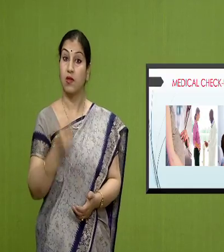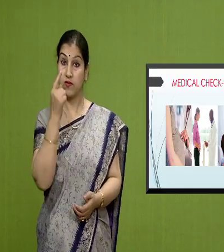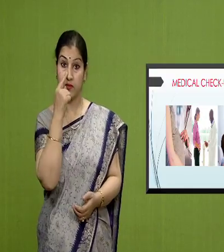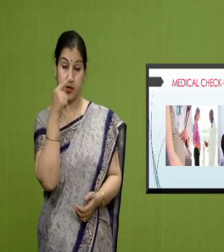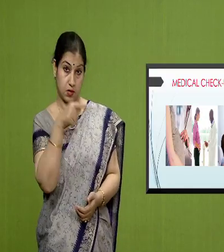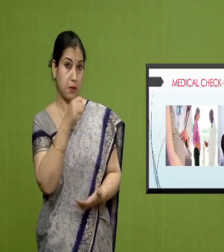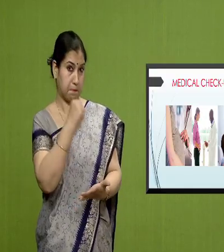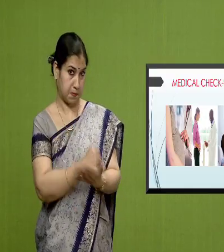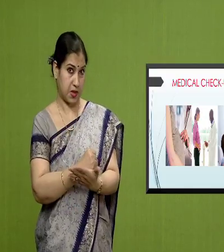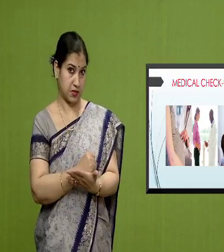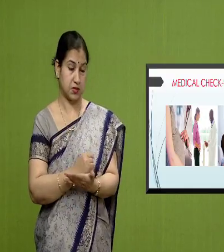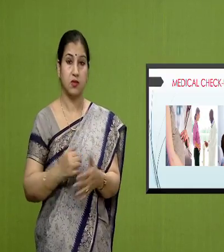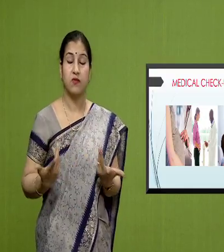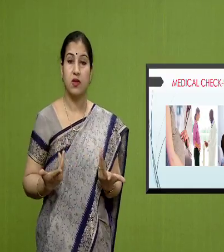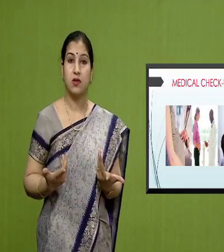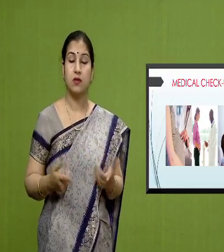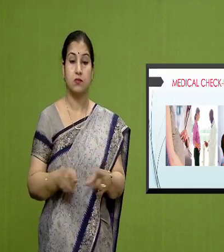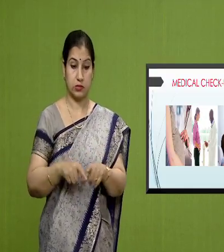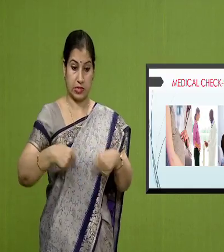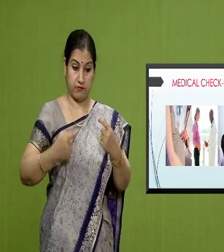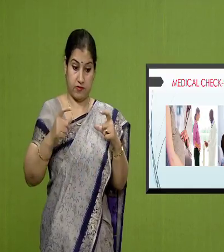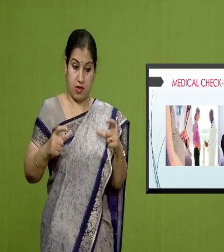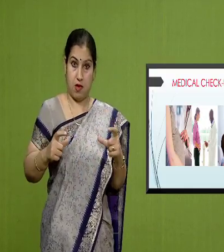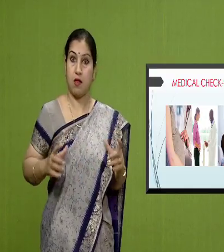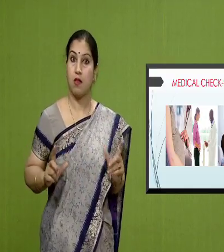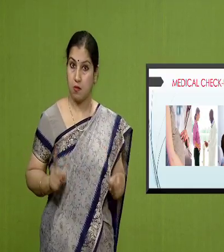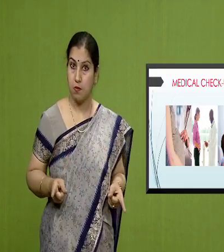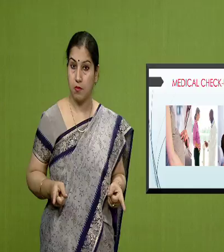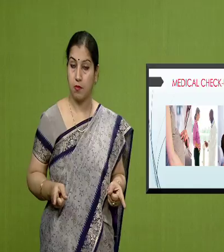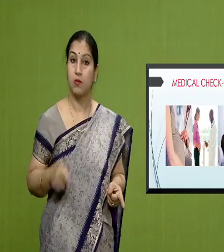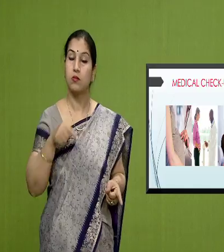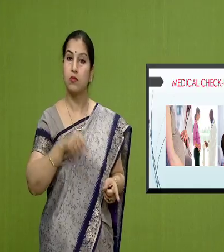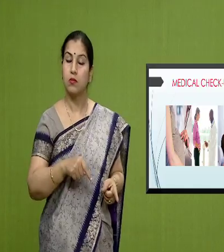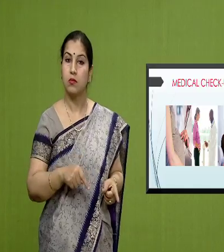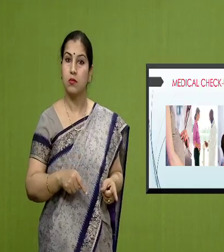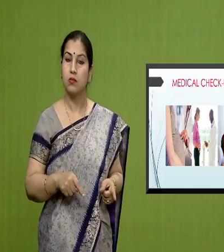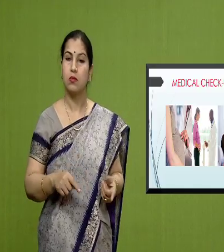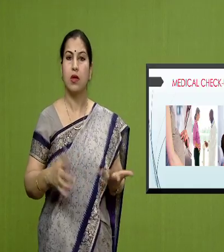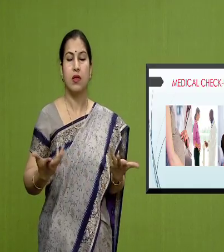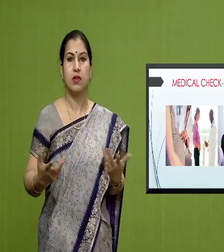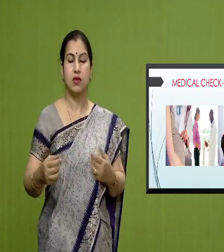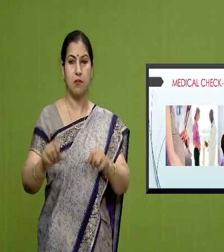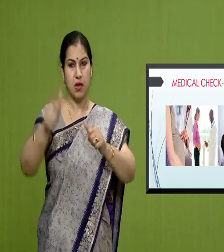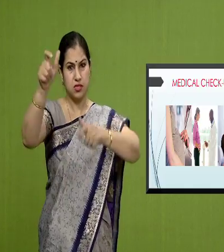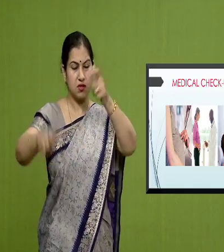woman must take sufficient care that she does not catch infection